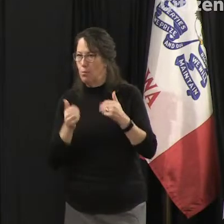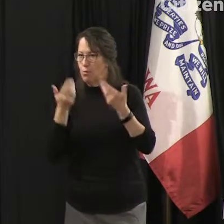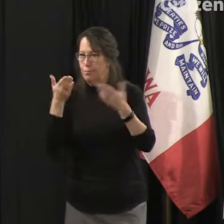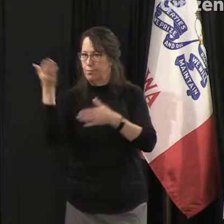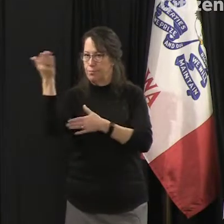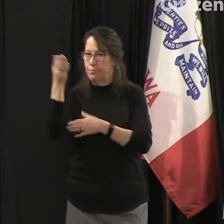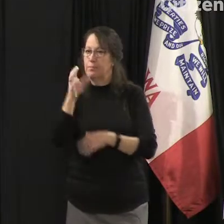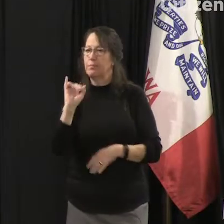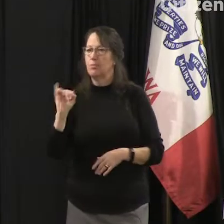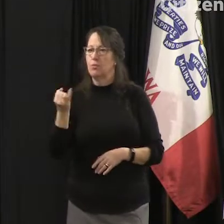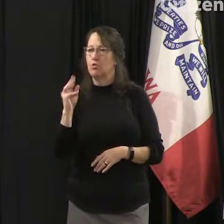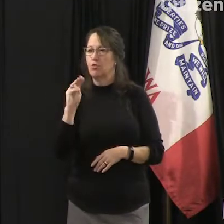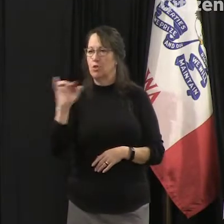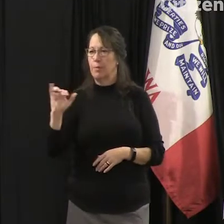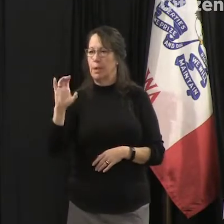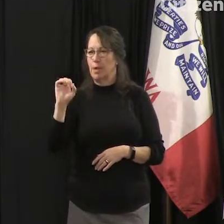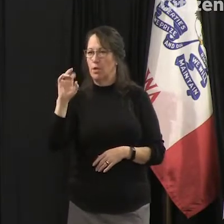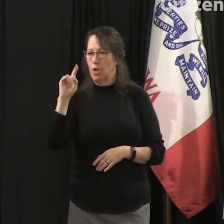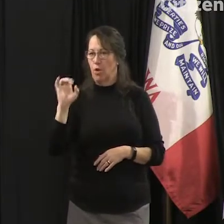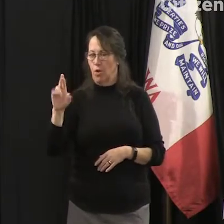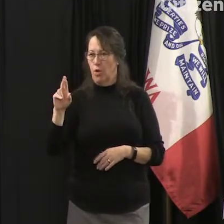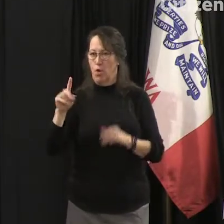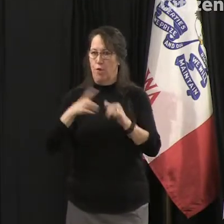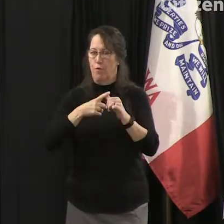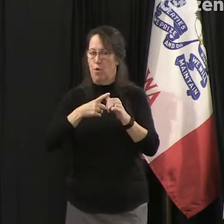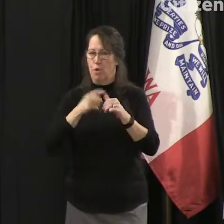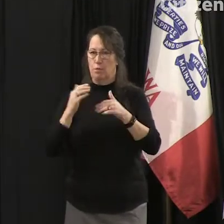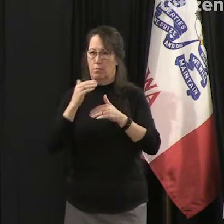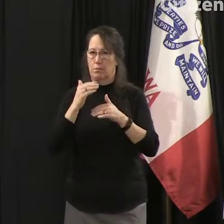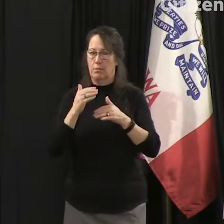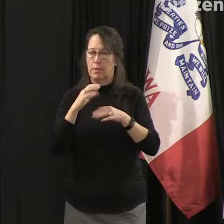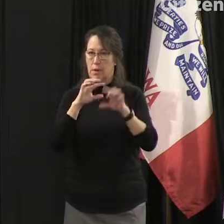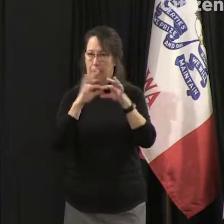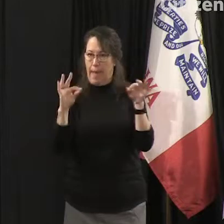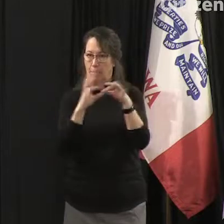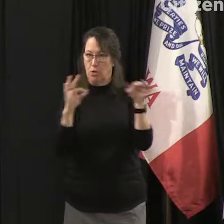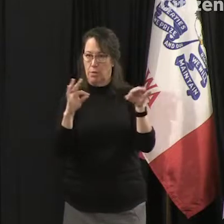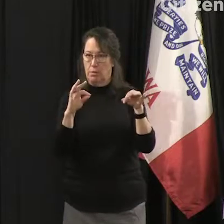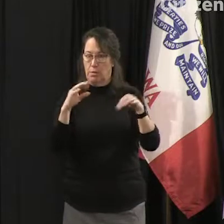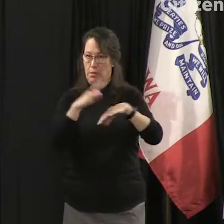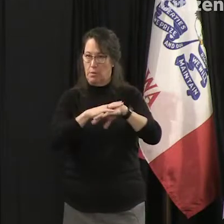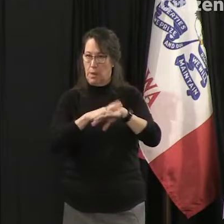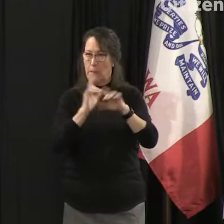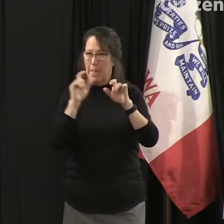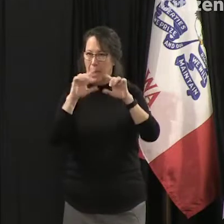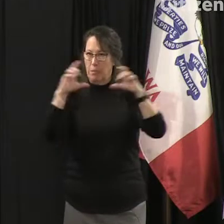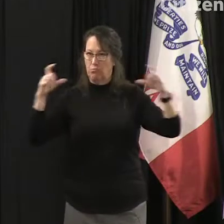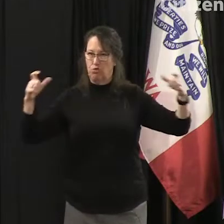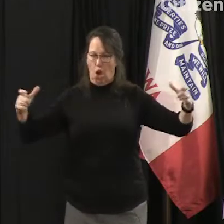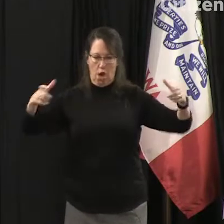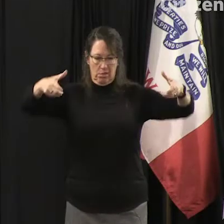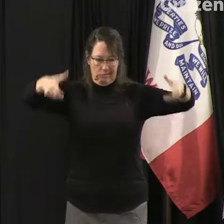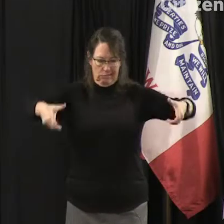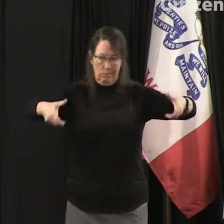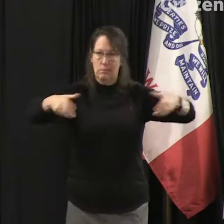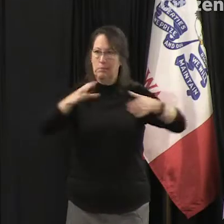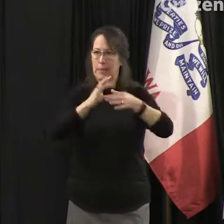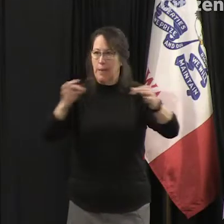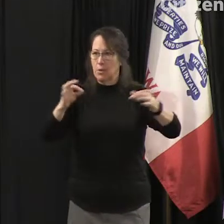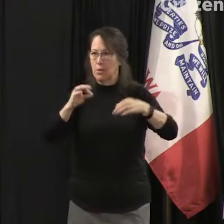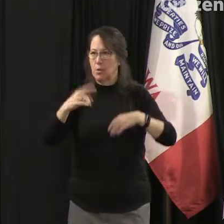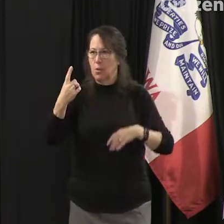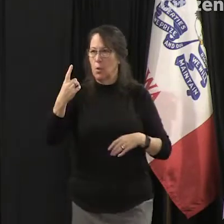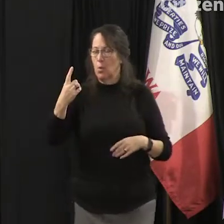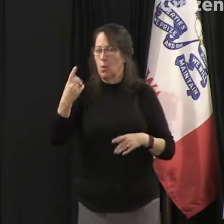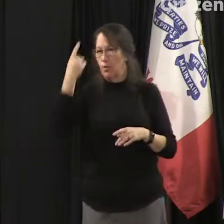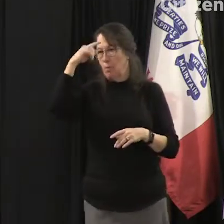presented to Jimmy Carter in the White House the first set top box for closed captions. It was a great big box. I